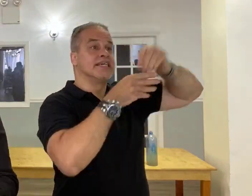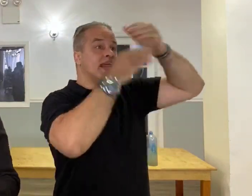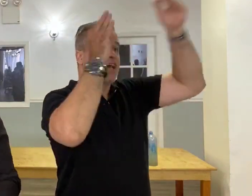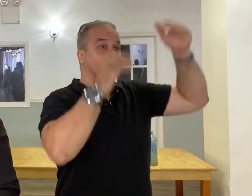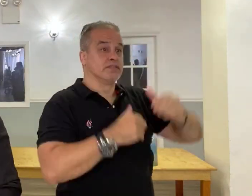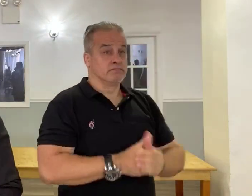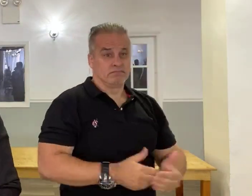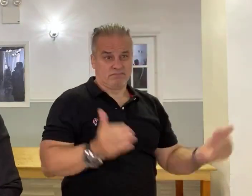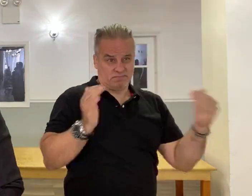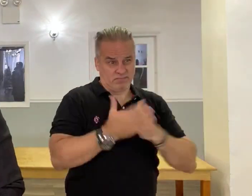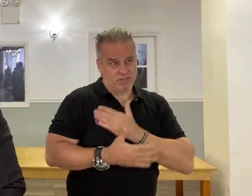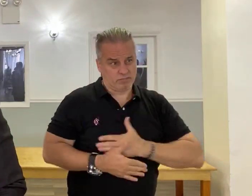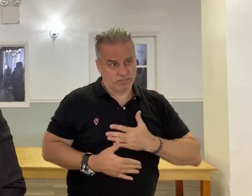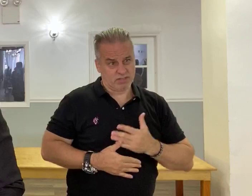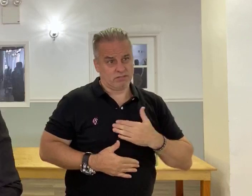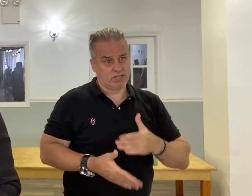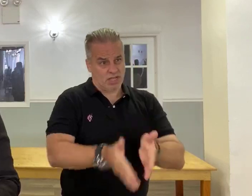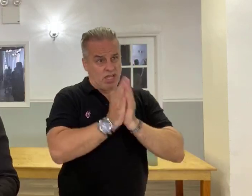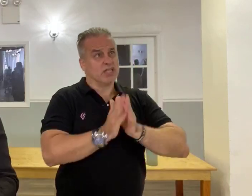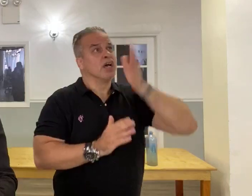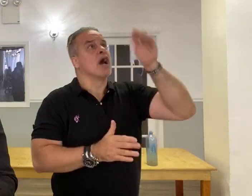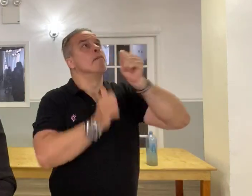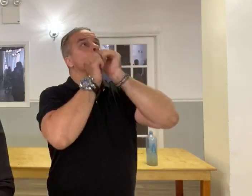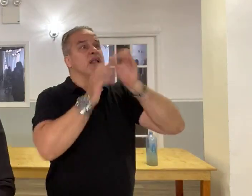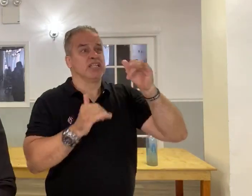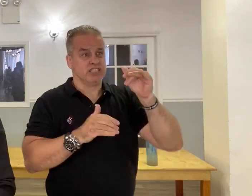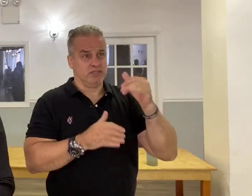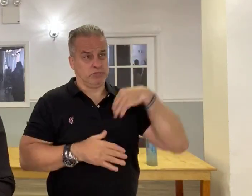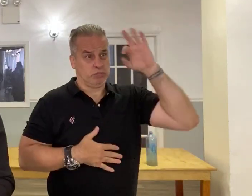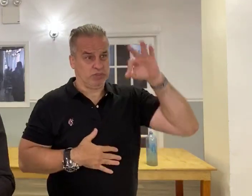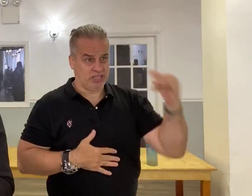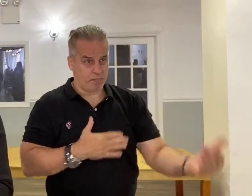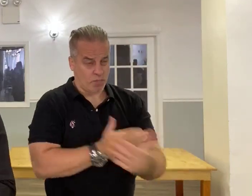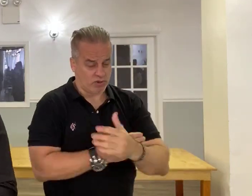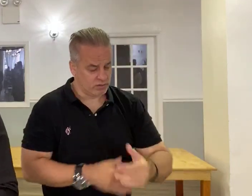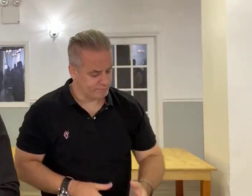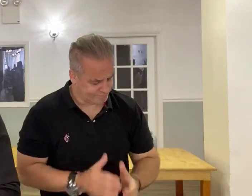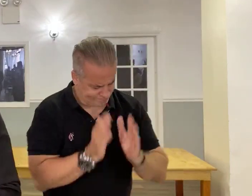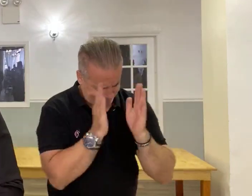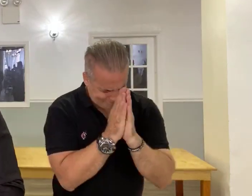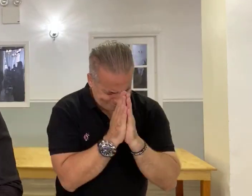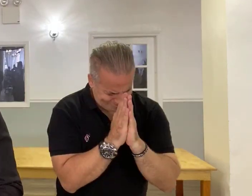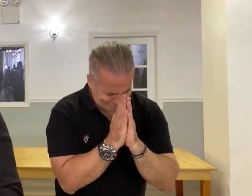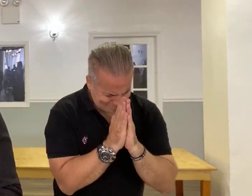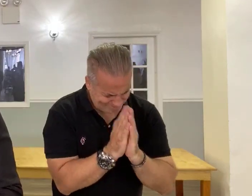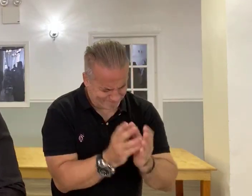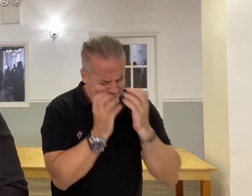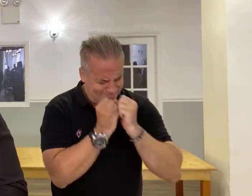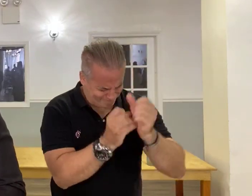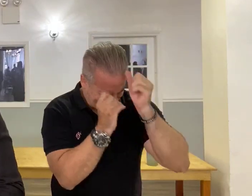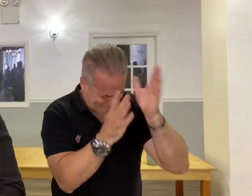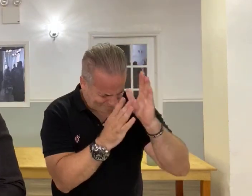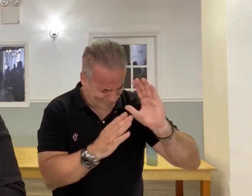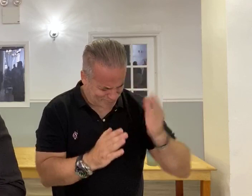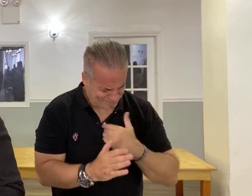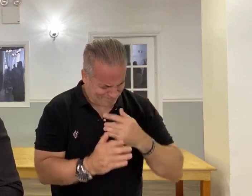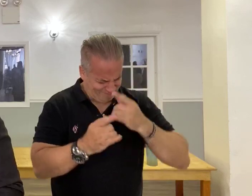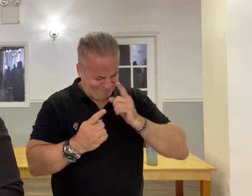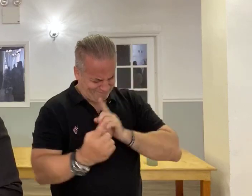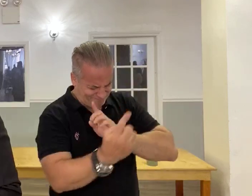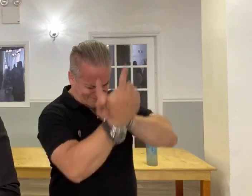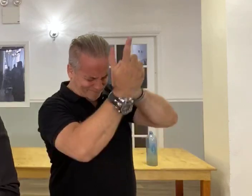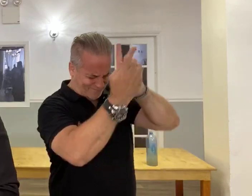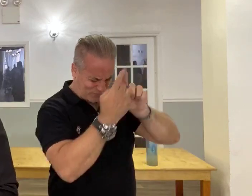his blessing on the preaching this morning. Dear Father, again, we come to you, Lord. It is you who is